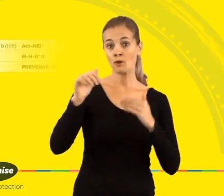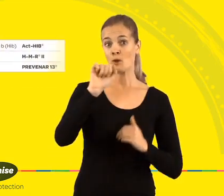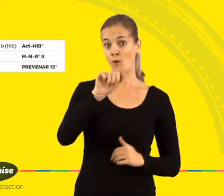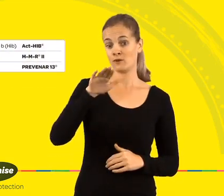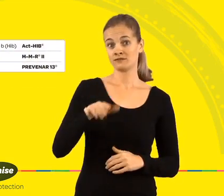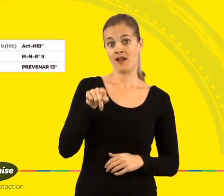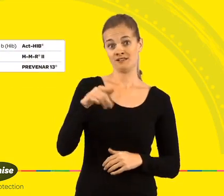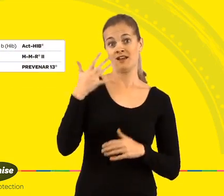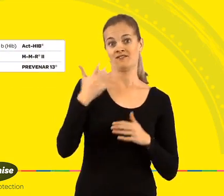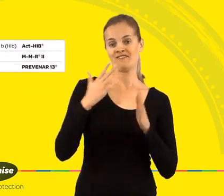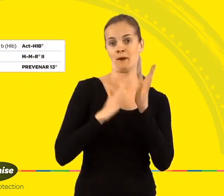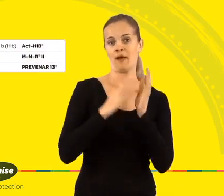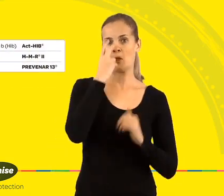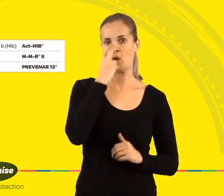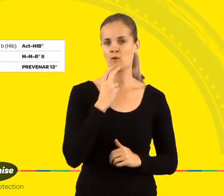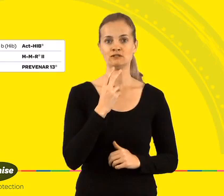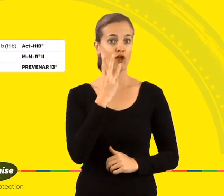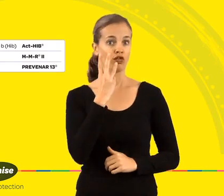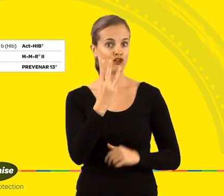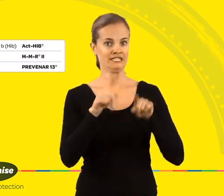At 15 months old, they need 3 injections.